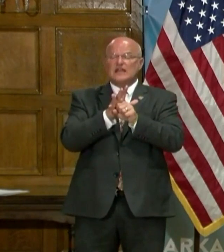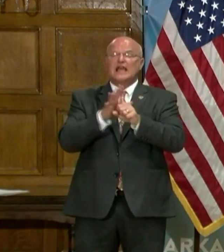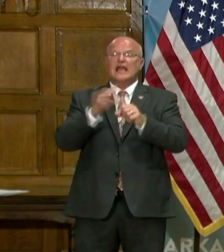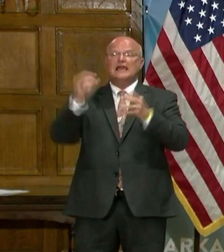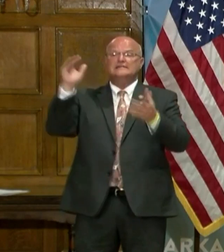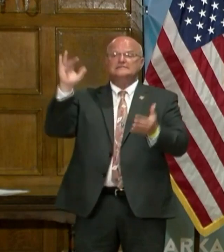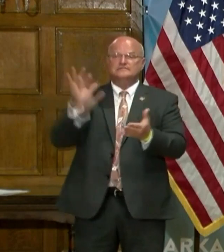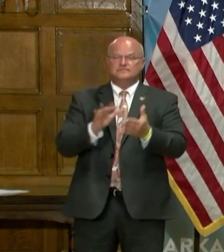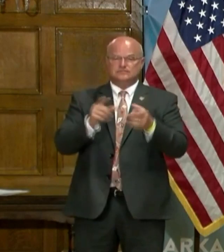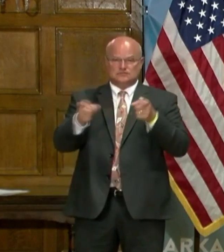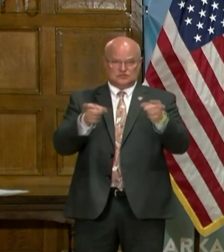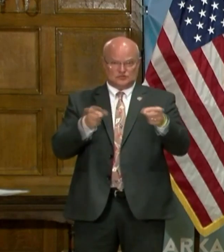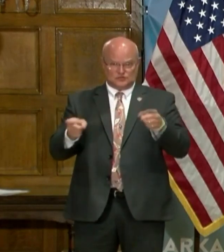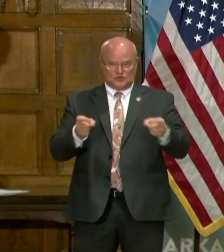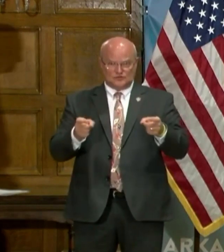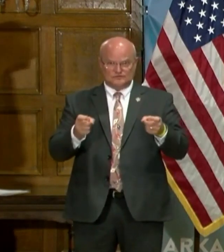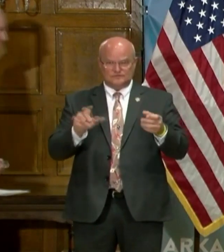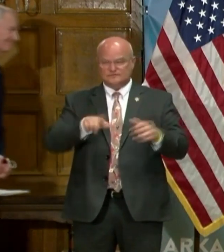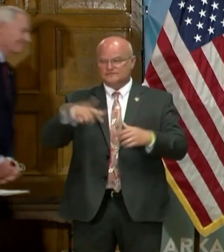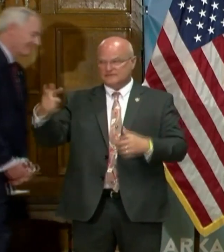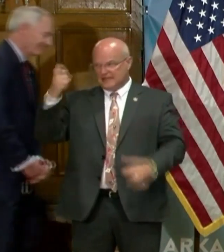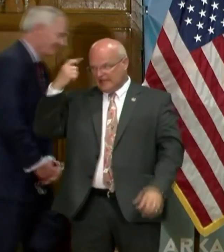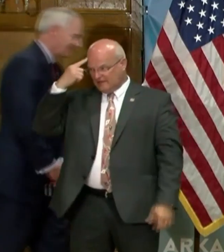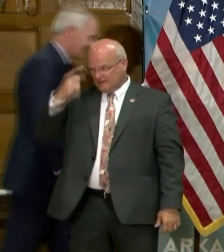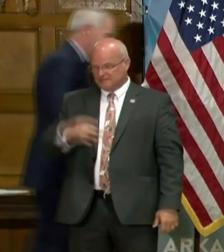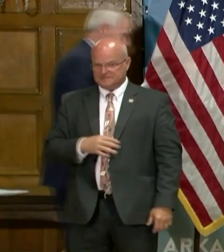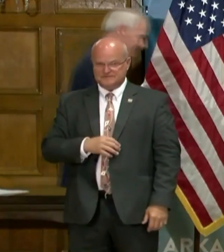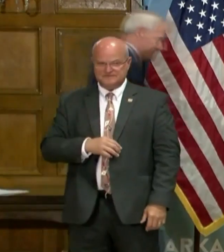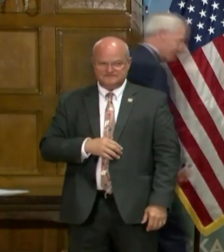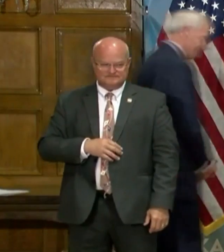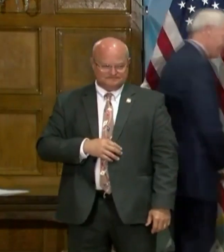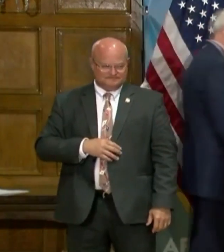under control. Back over to the governor.